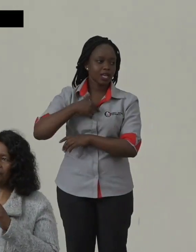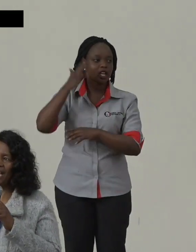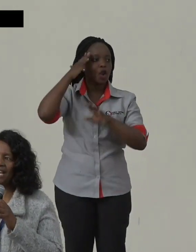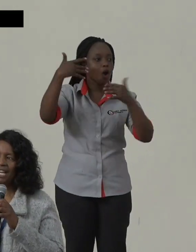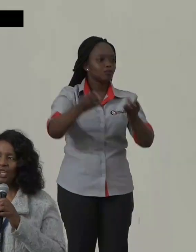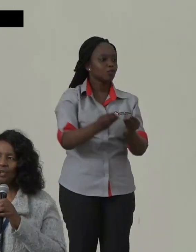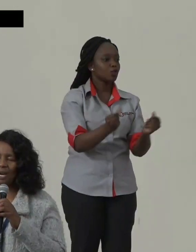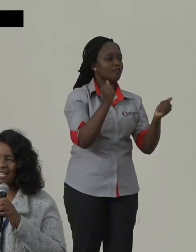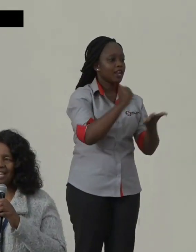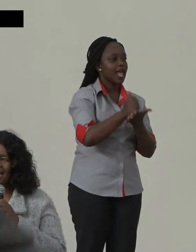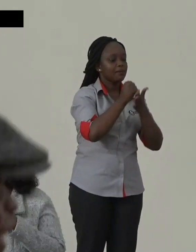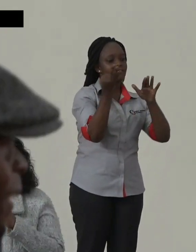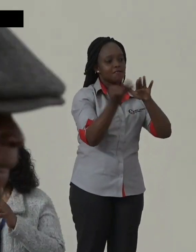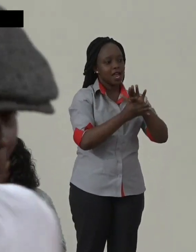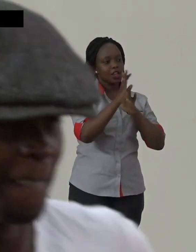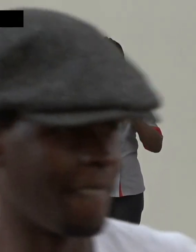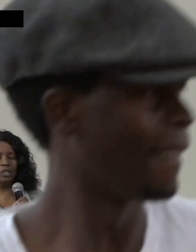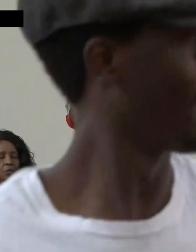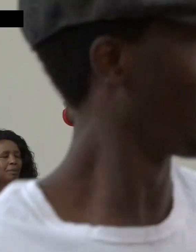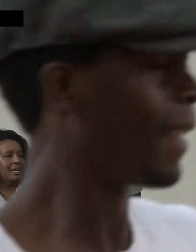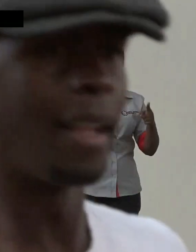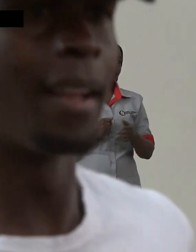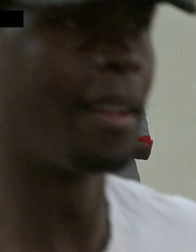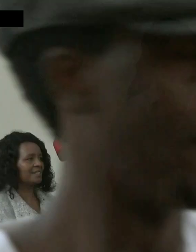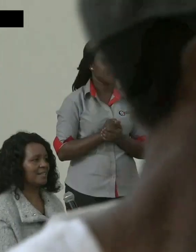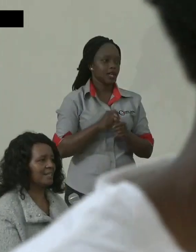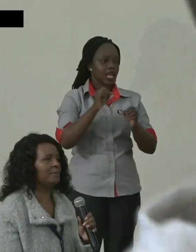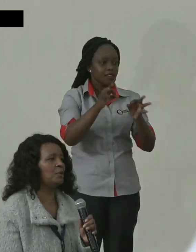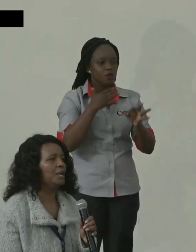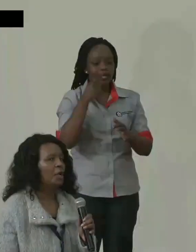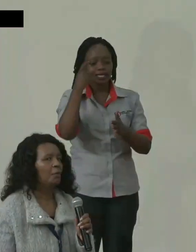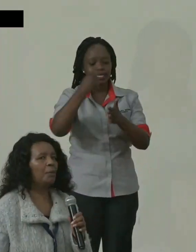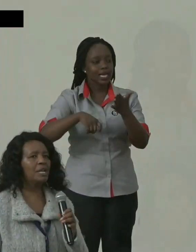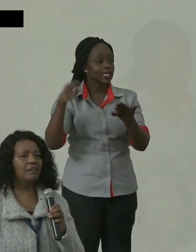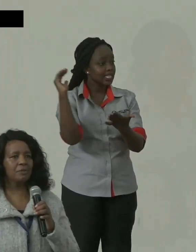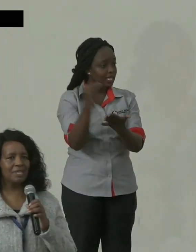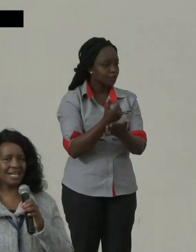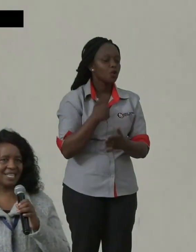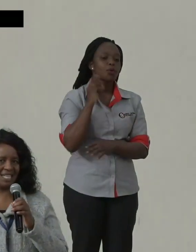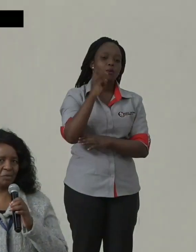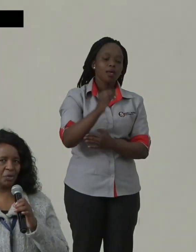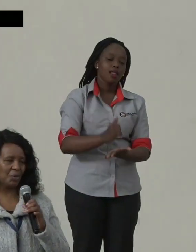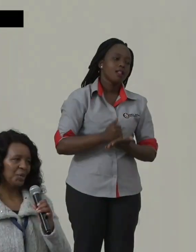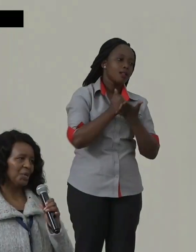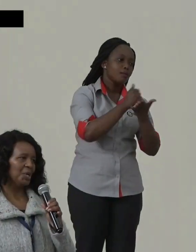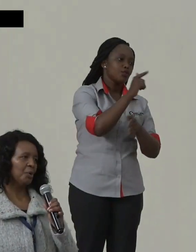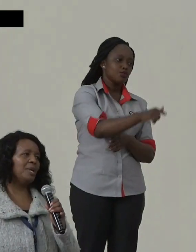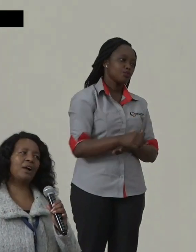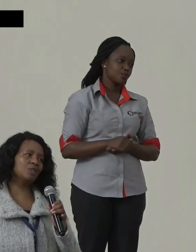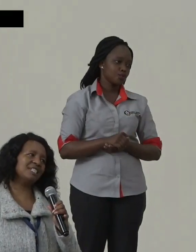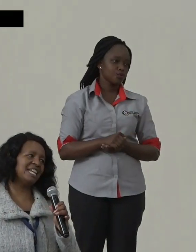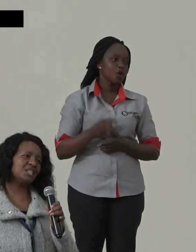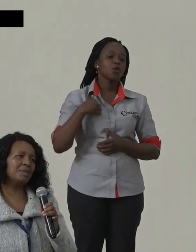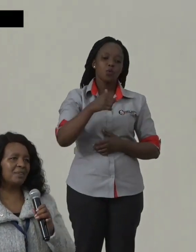to file your returns. Where you need to be granted tax exemption, we will give you tax exemption. We